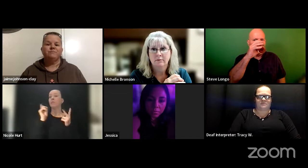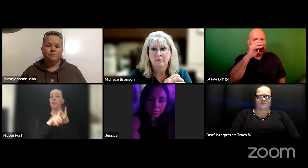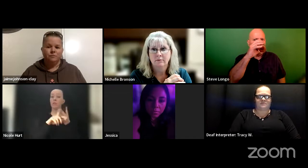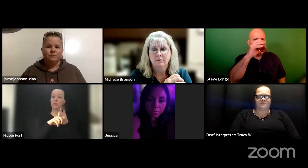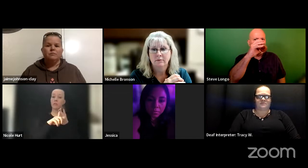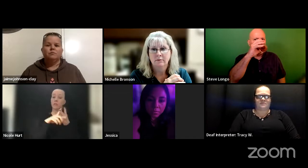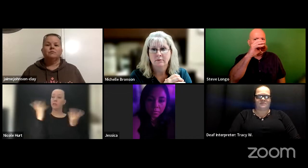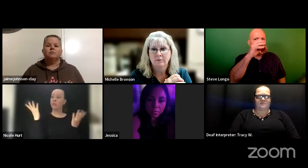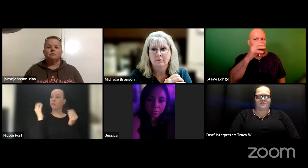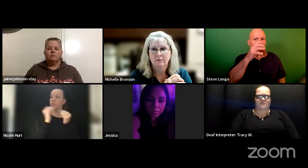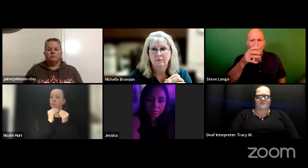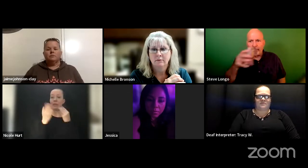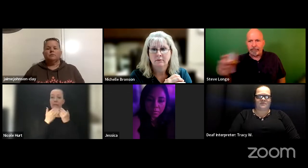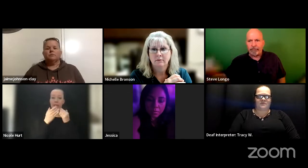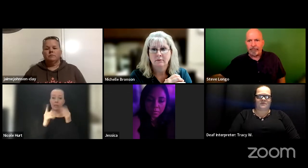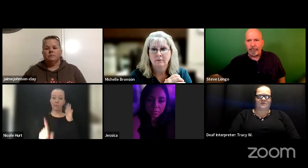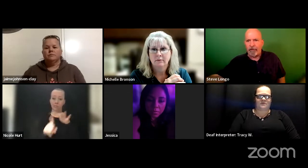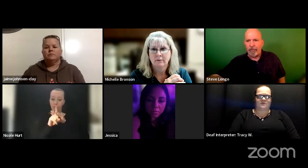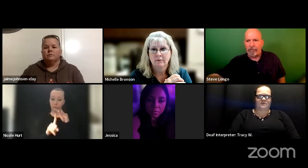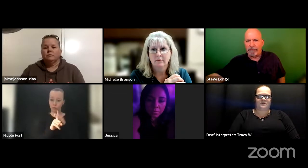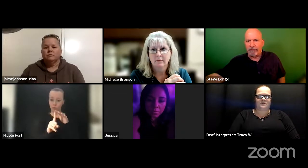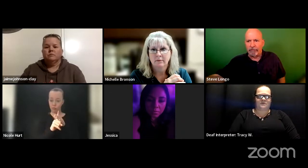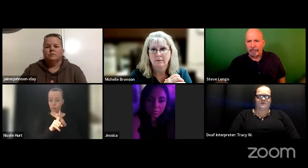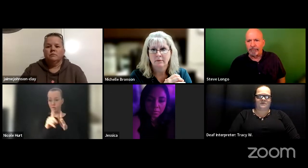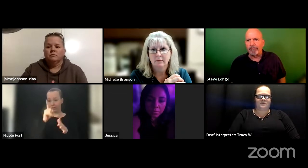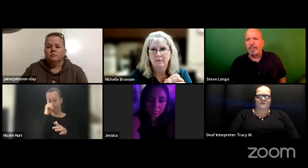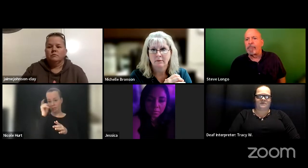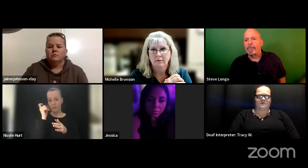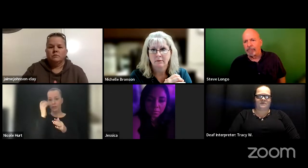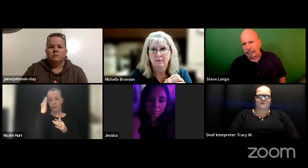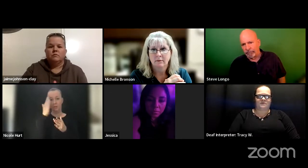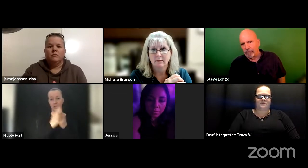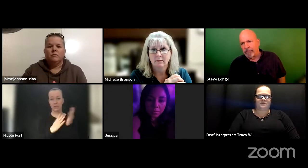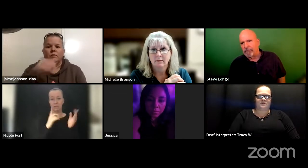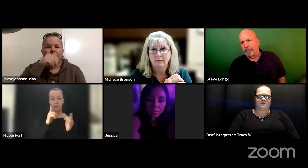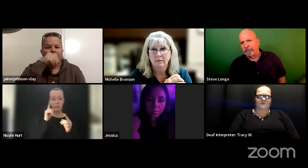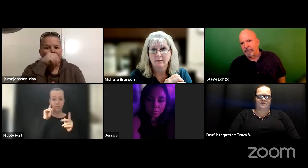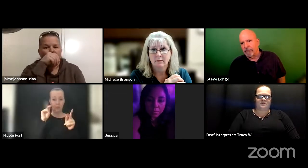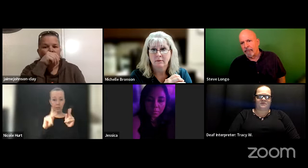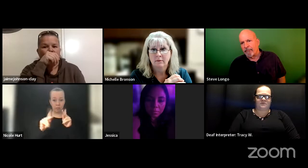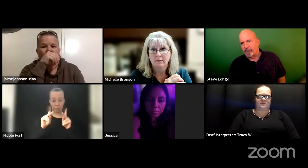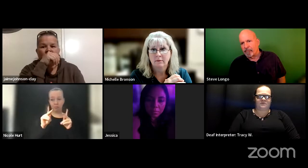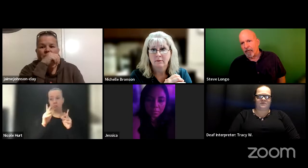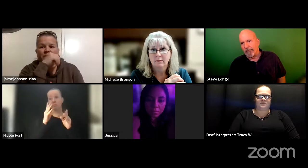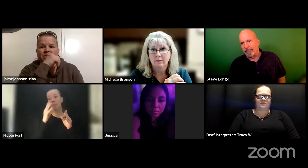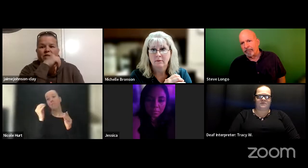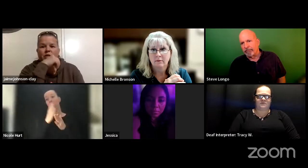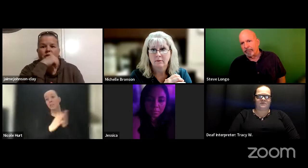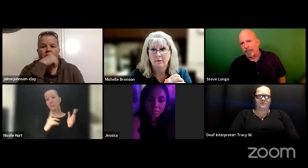to watch and see the information. It's easier for individuals to show up